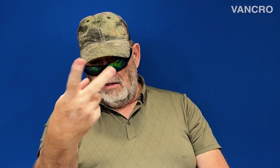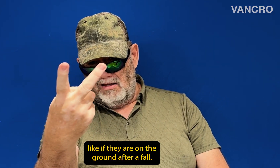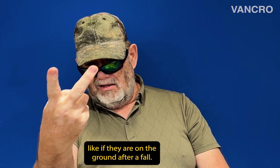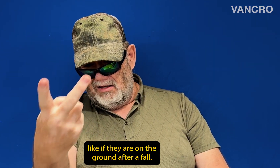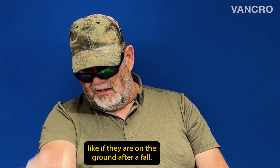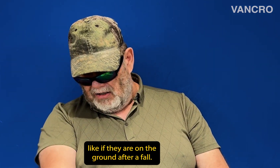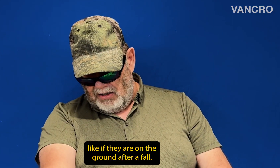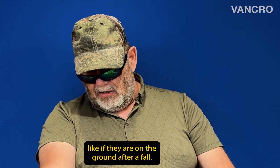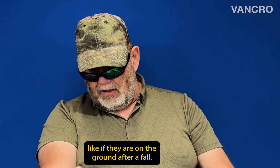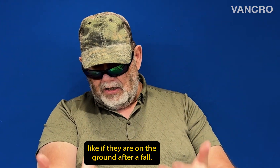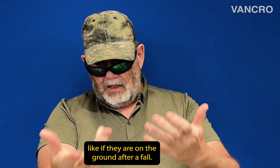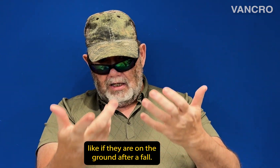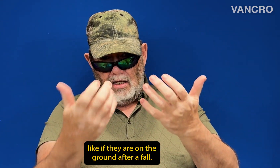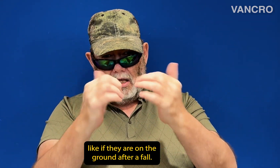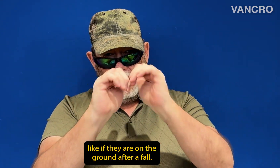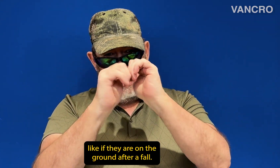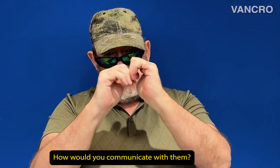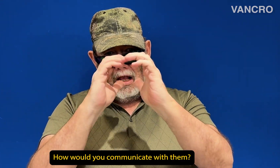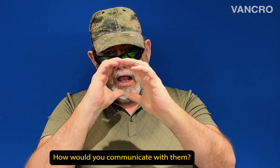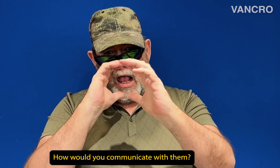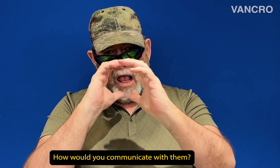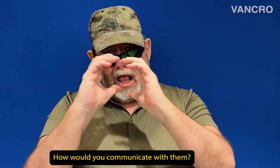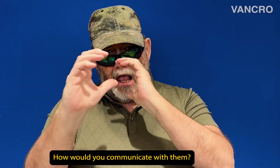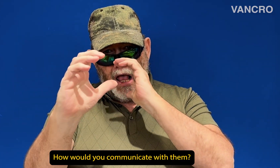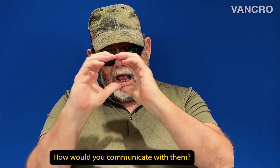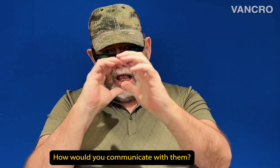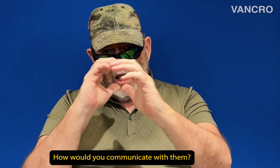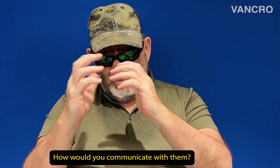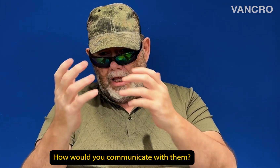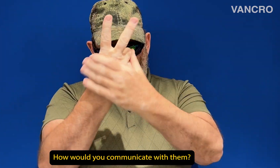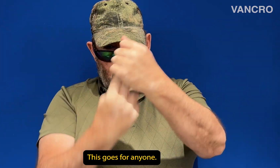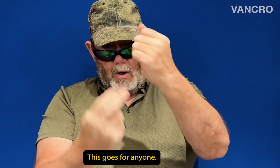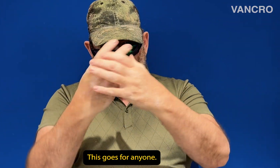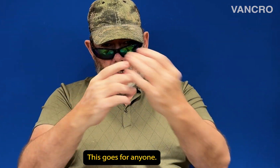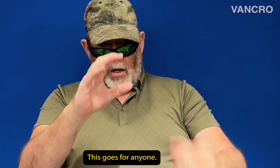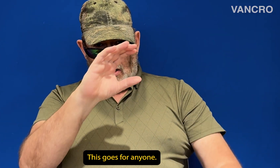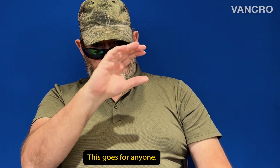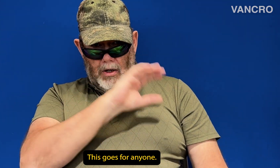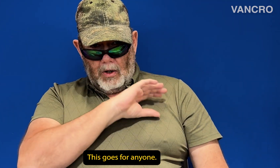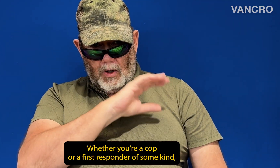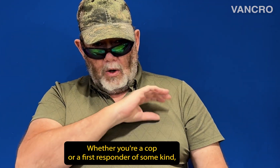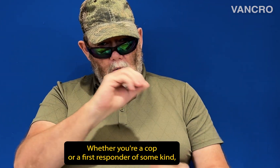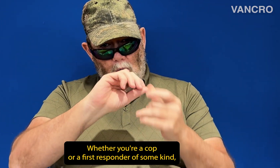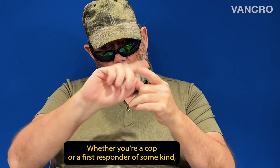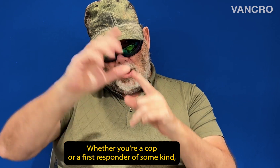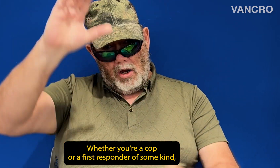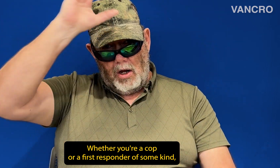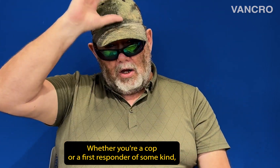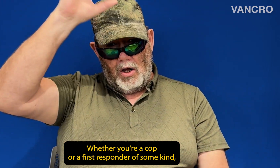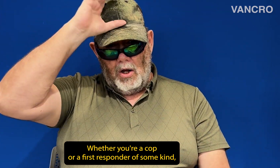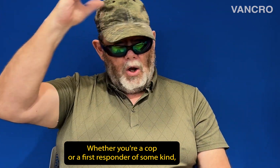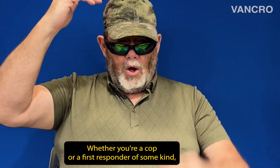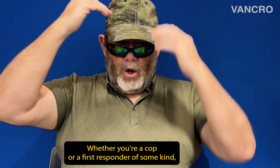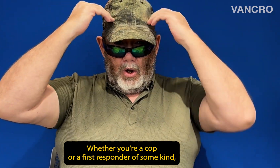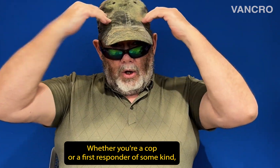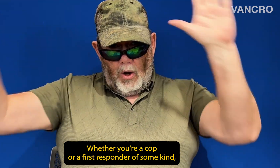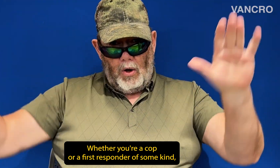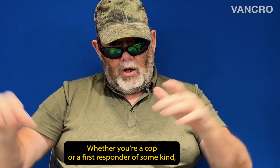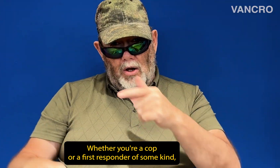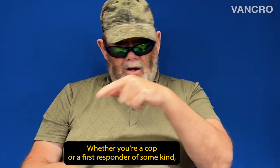like if they are on the ground after a fall, how would you communicate with them? This goes for anyone, whether you're a cop or a first responder of some